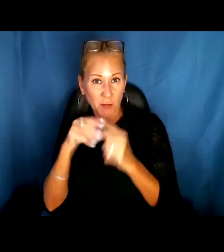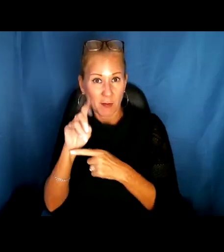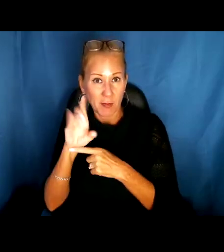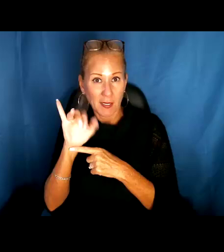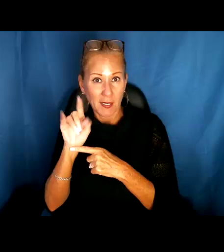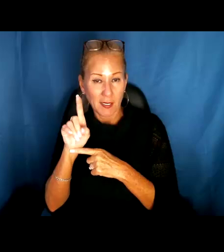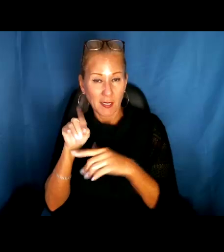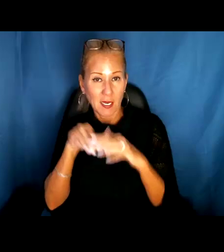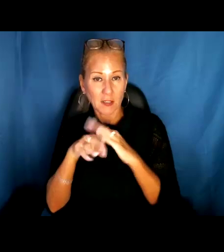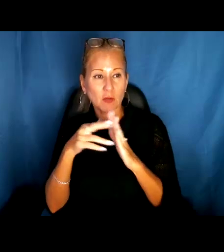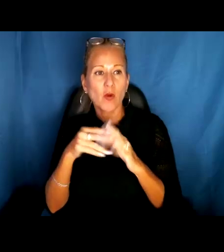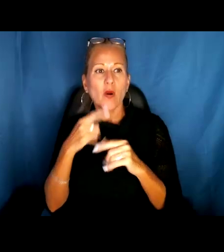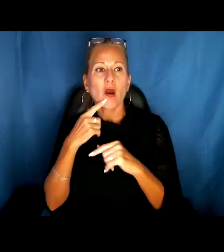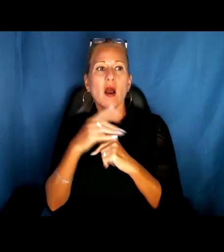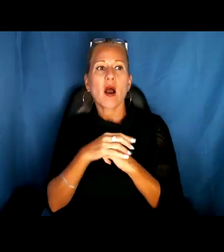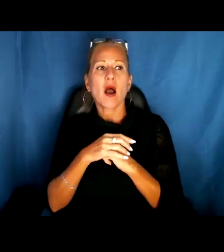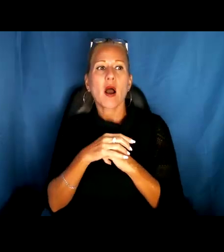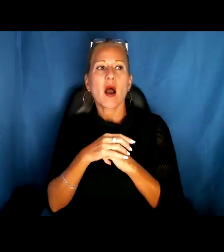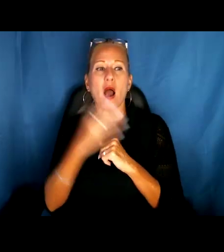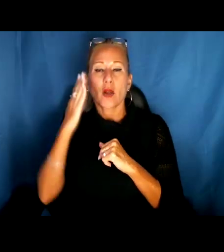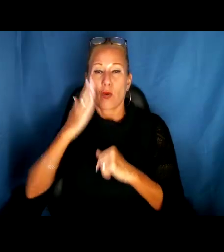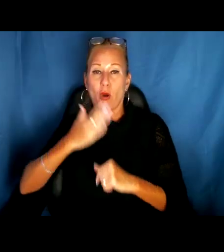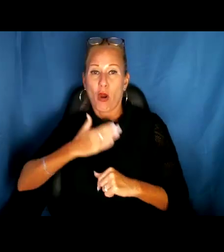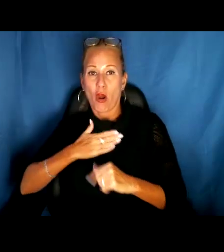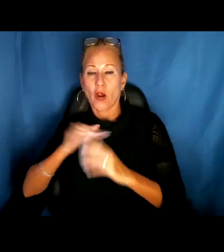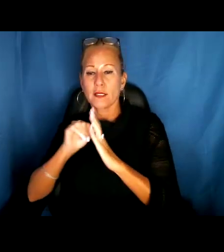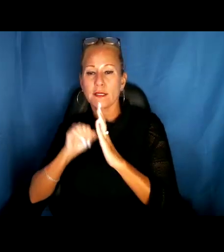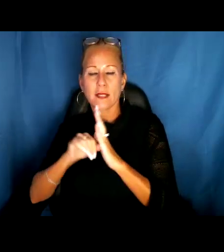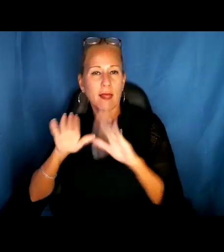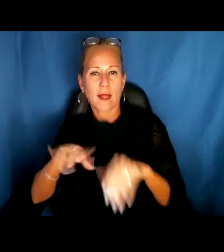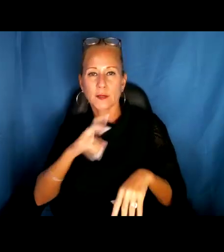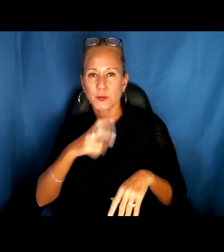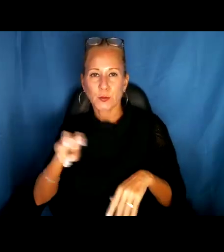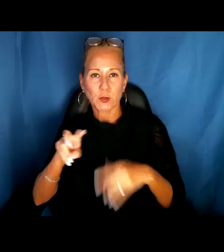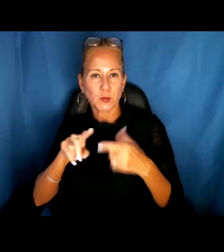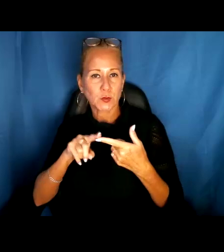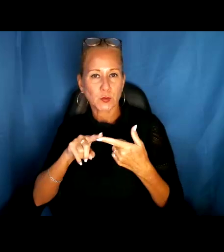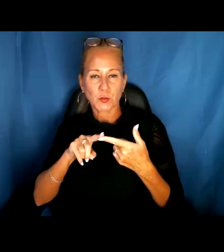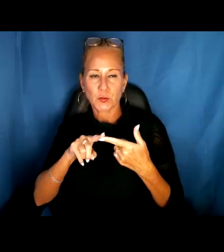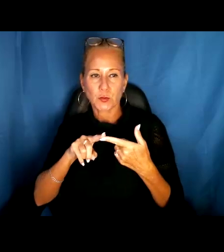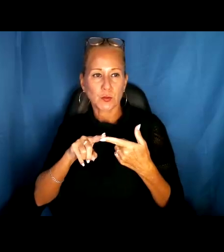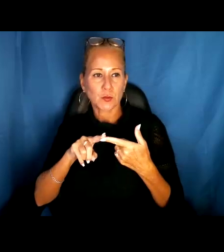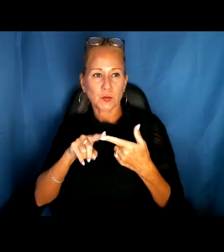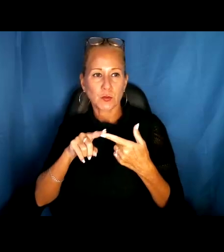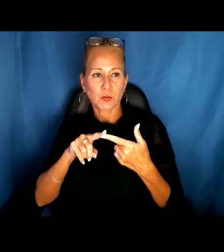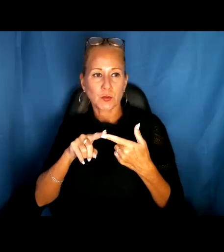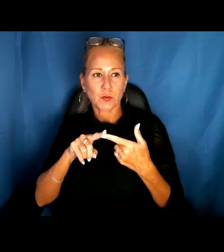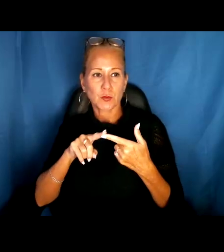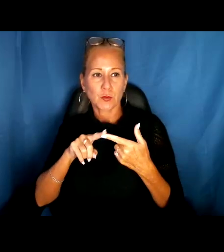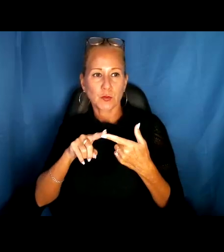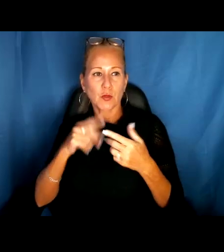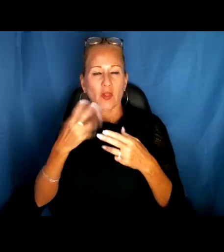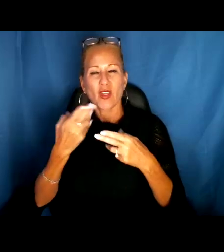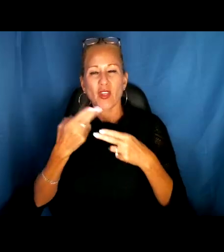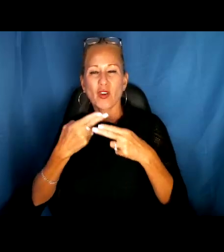so important to, I know our state hasn't even switched over to the MAC, they're calling